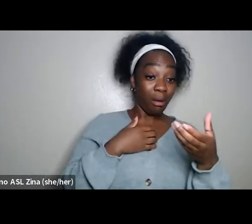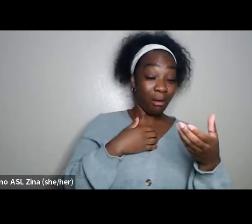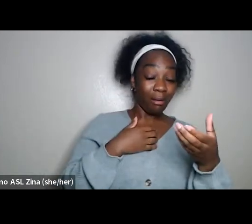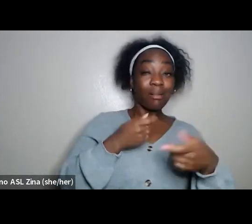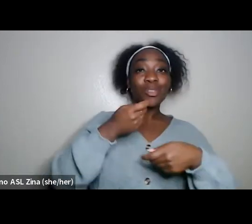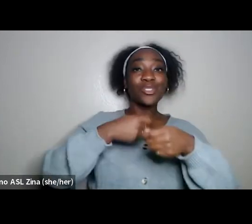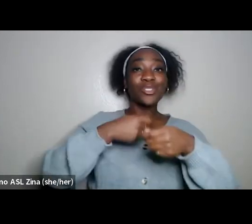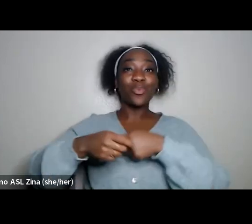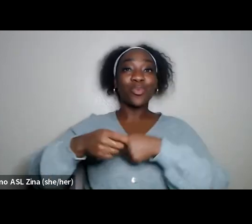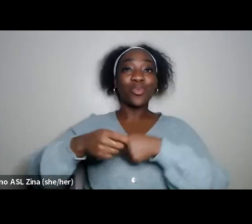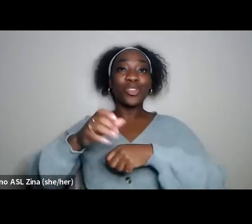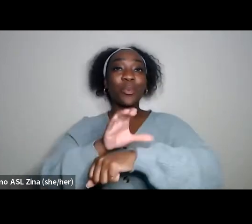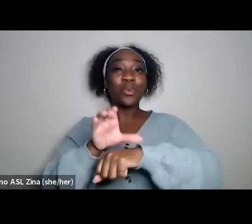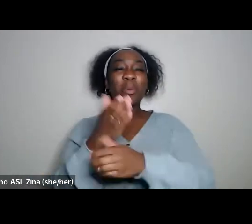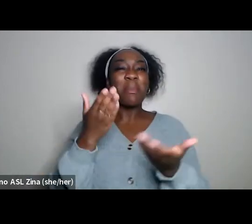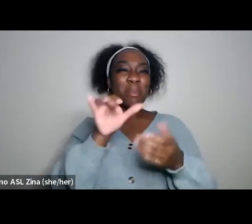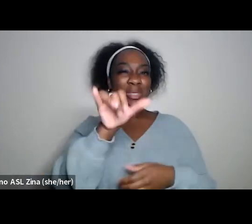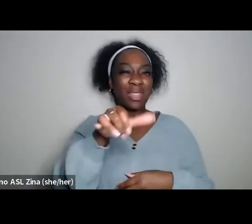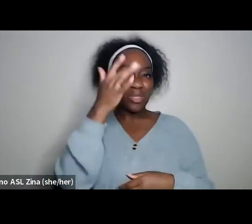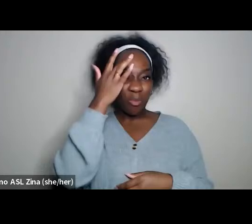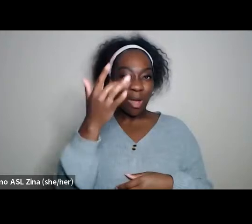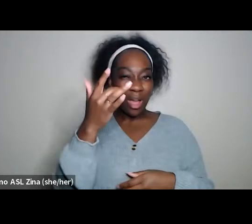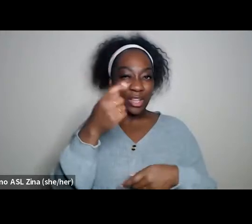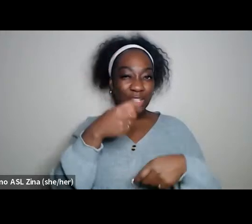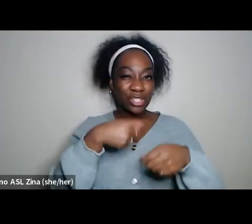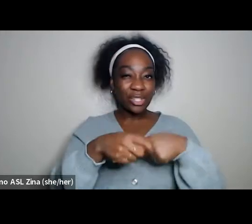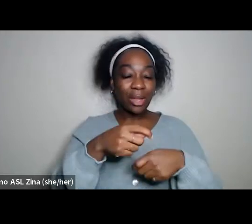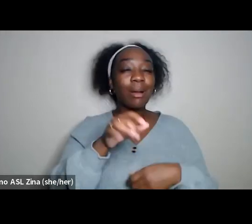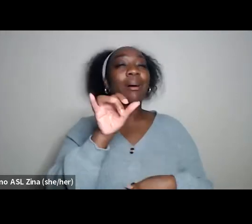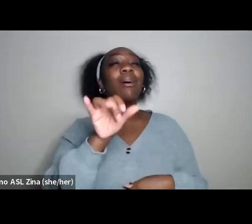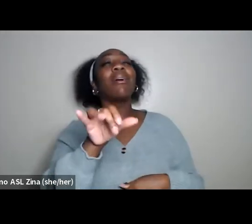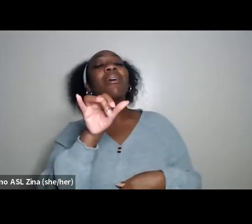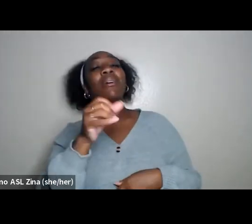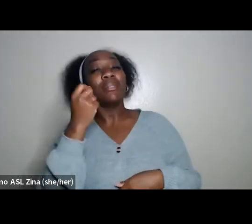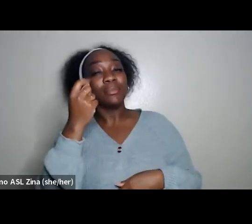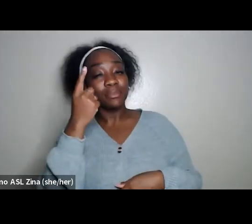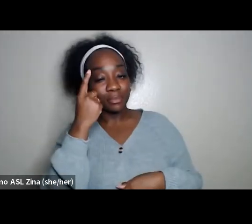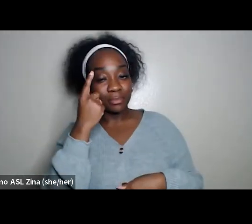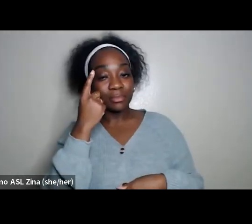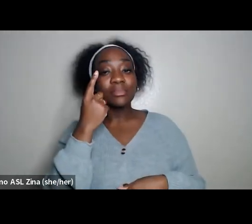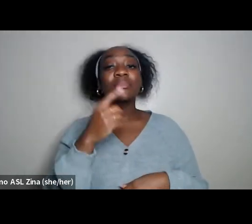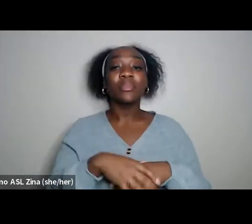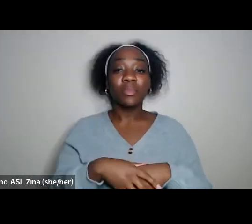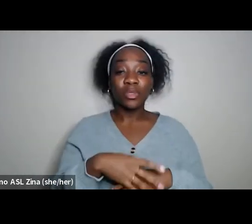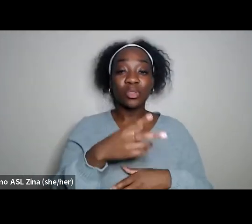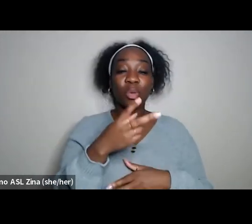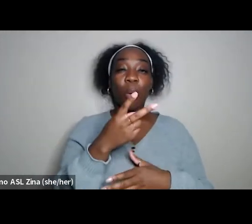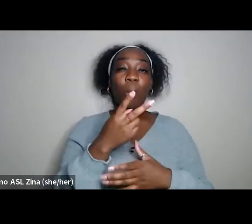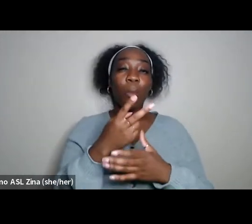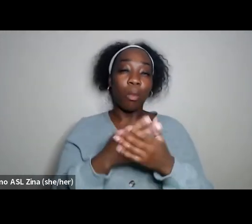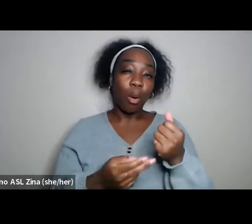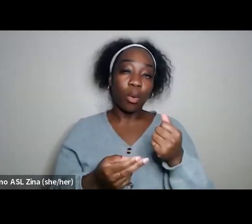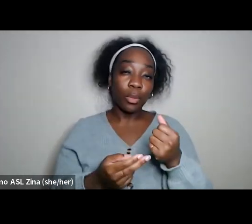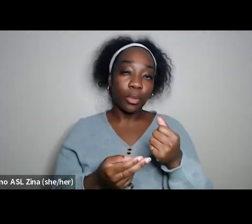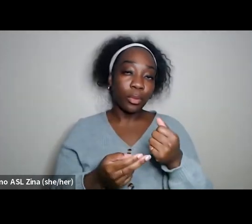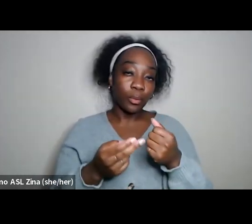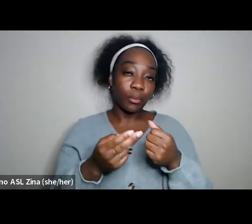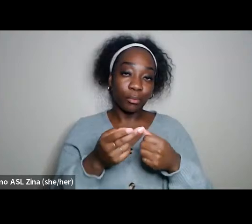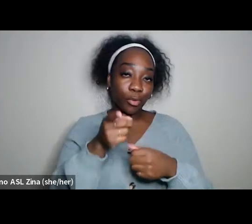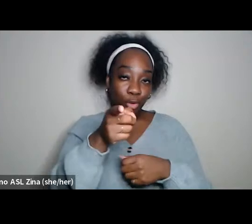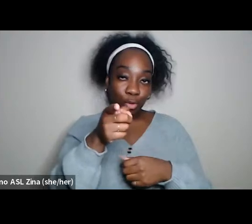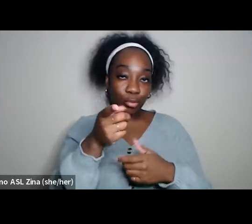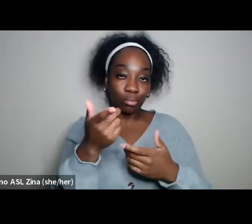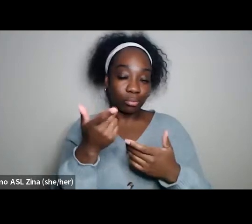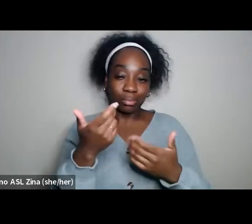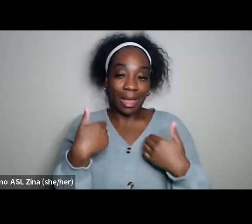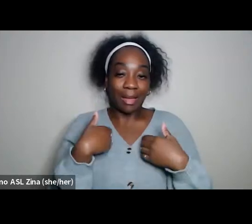so maybe things changed there. Oh, okay. So that might be they're so. both you. They're both you. Uh-huh.